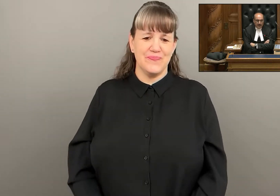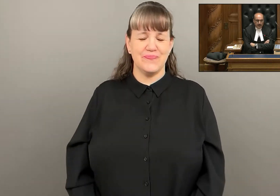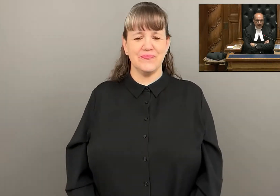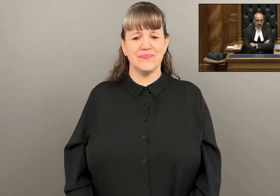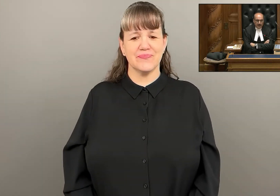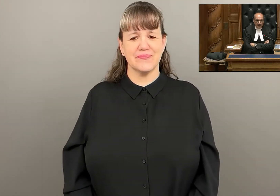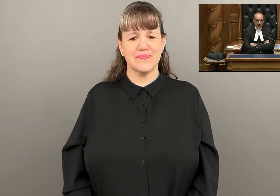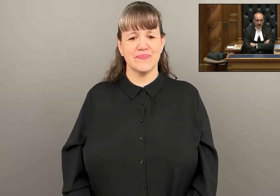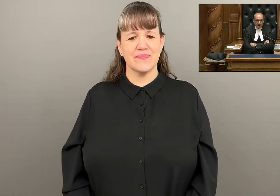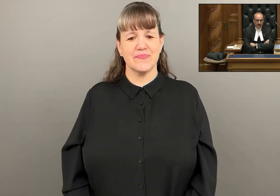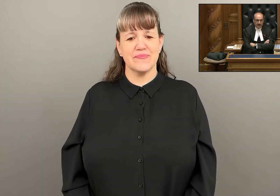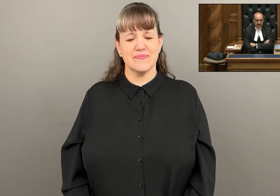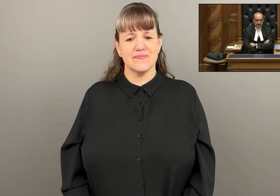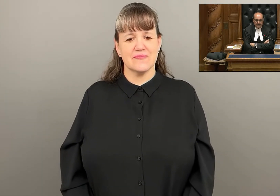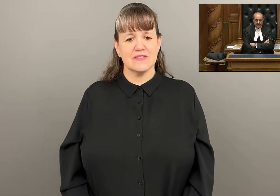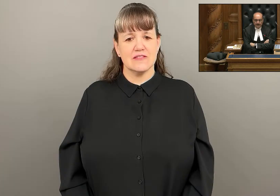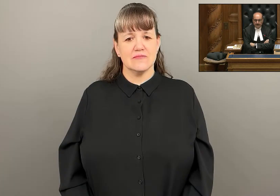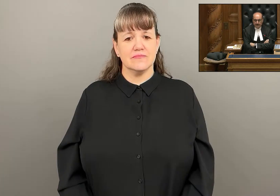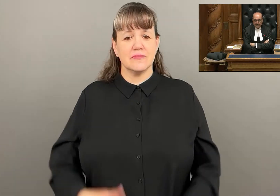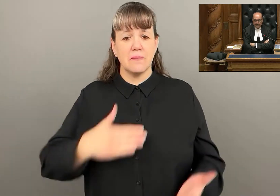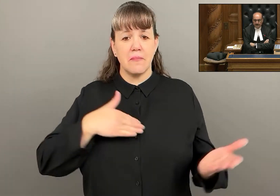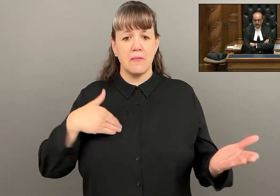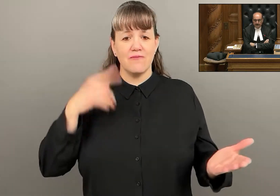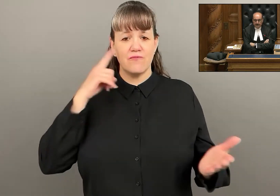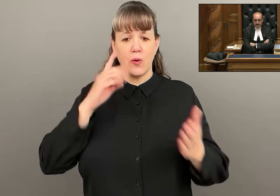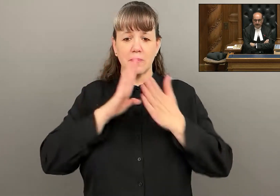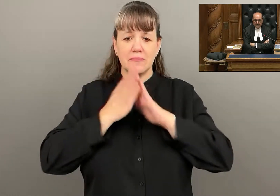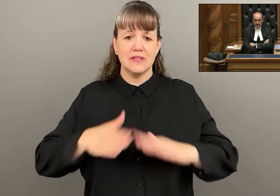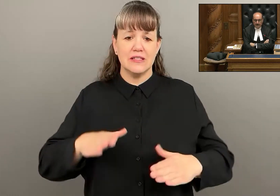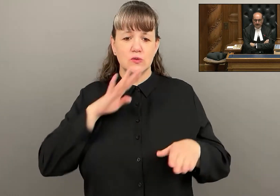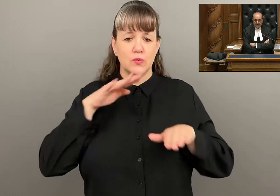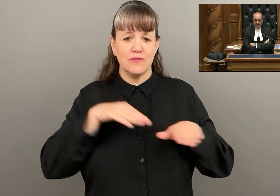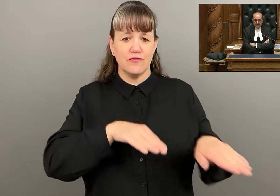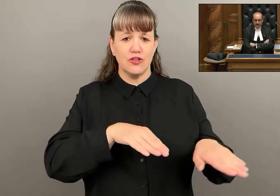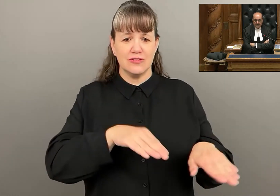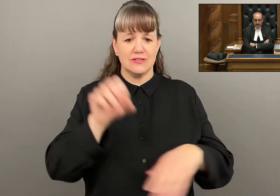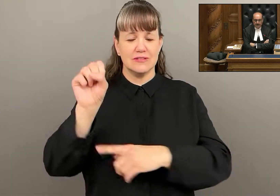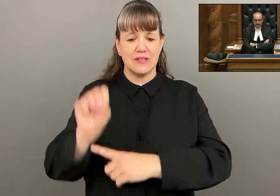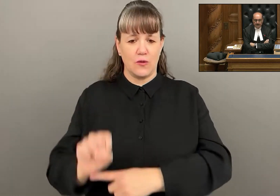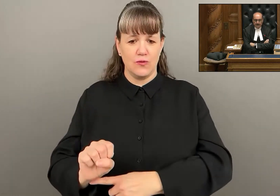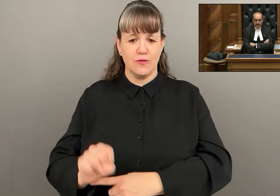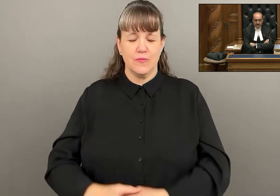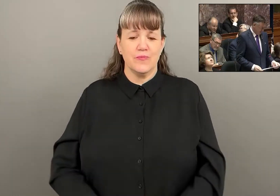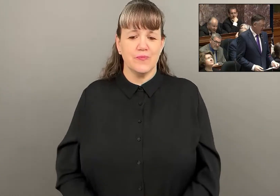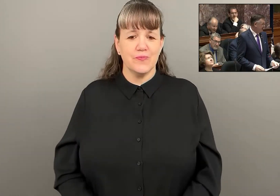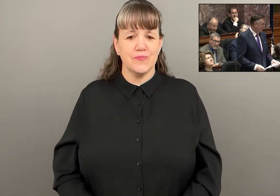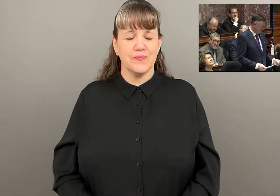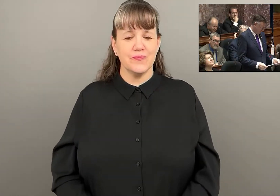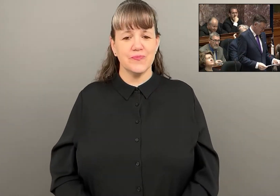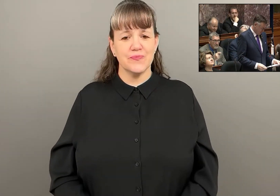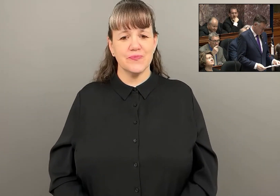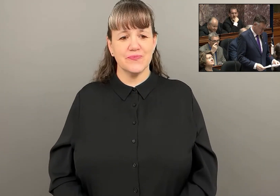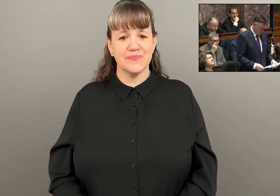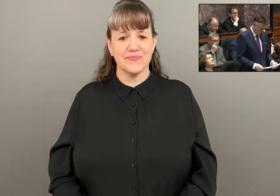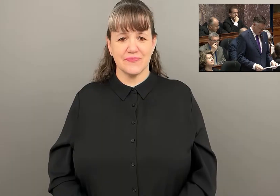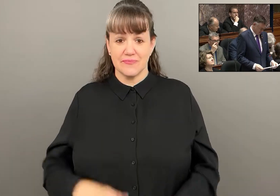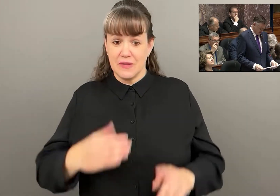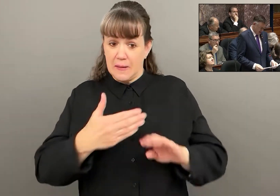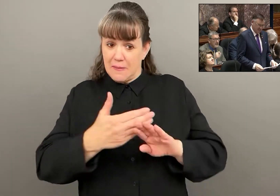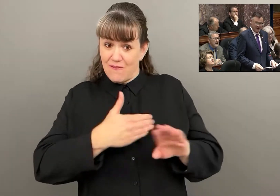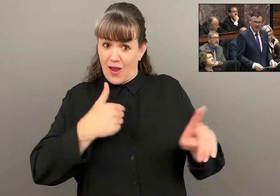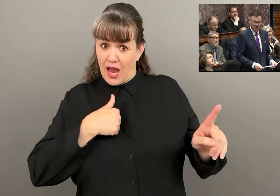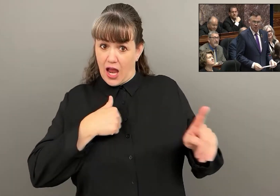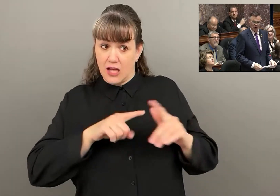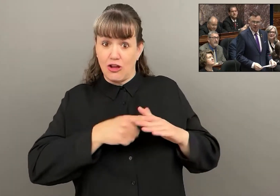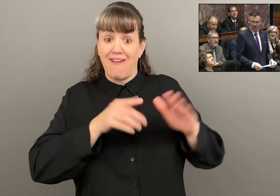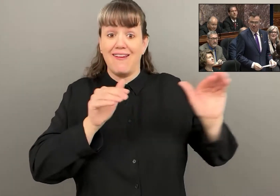Member for Peace River South. Thank you, Mr. Speaker. Before I start the introduction, I'm going to ask for leniency from those whose